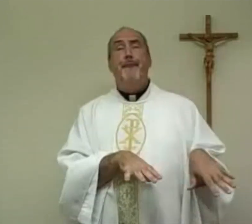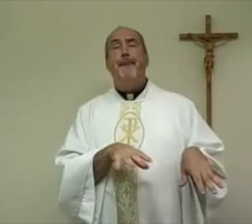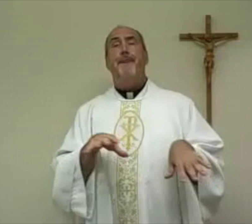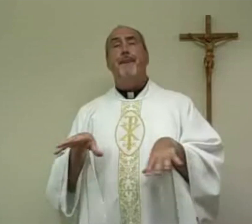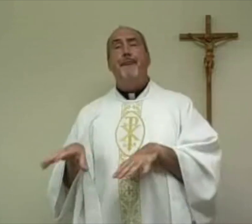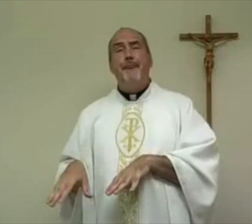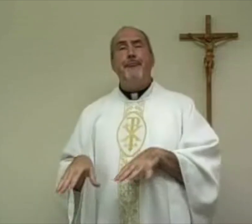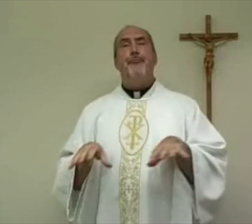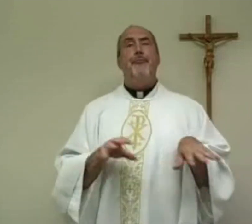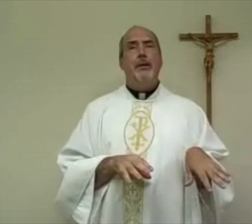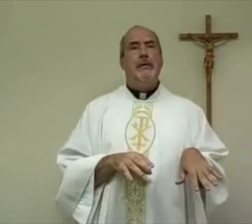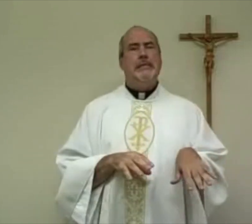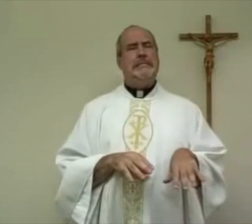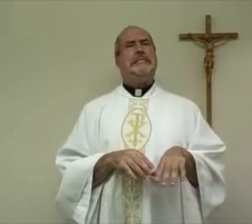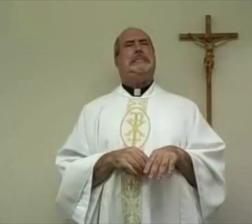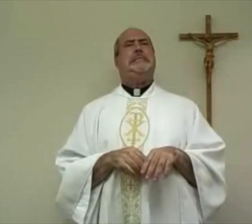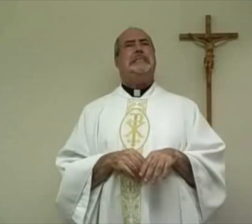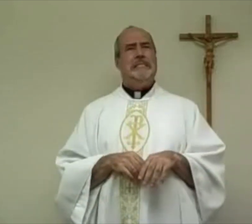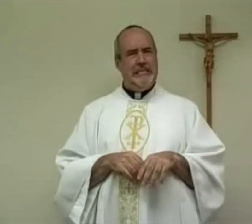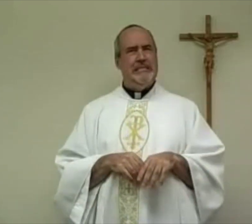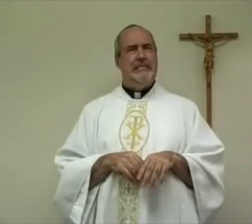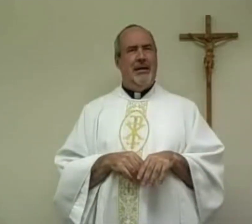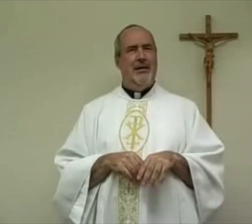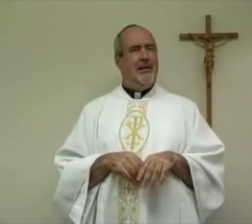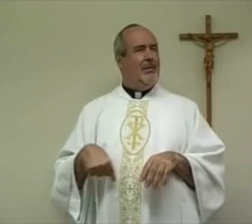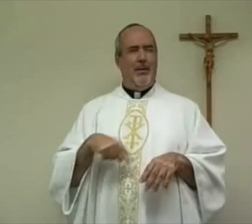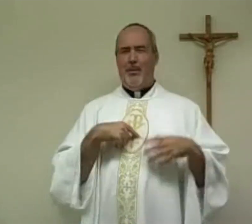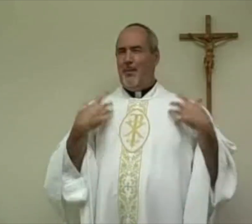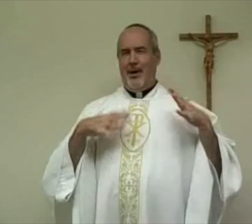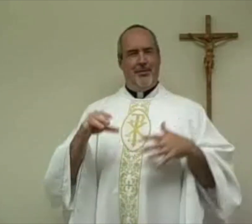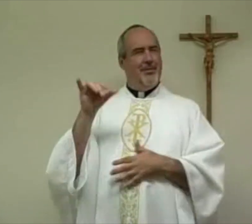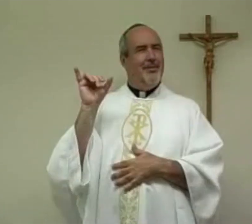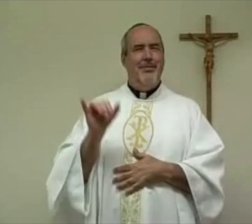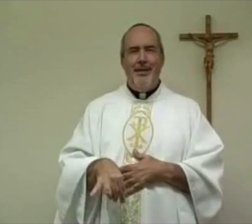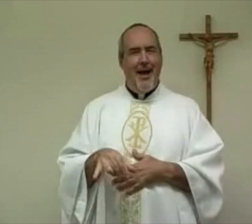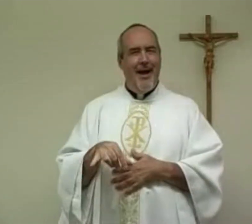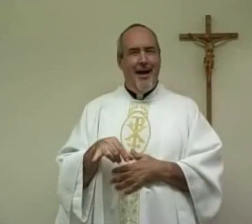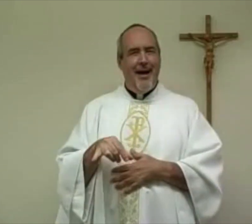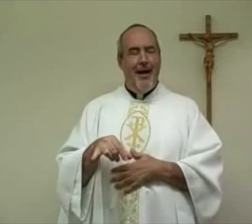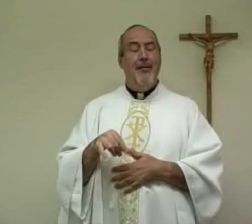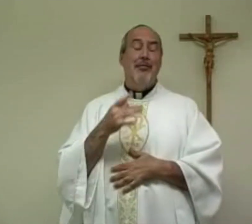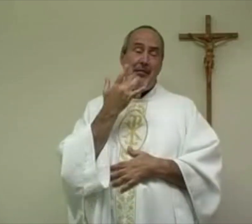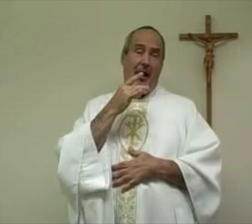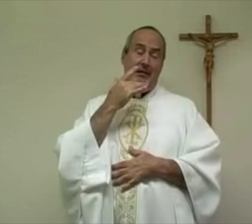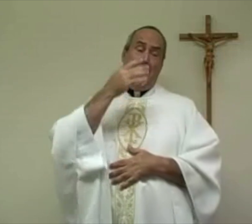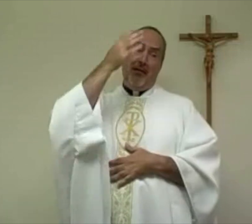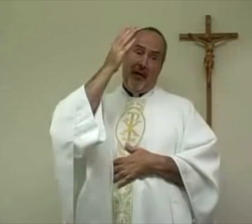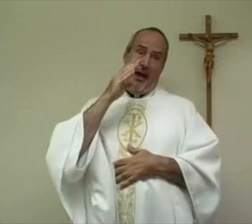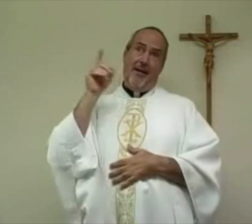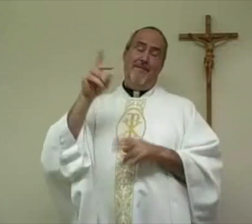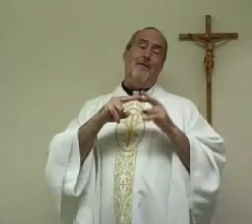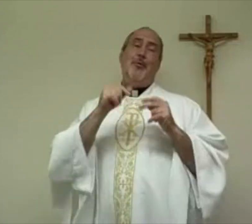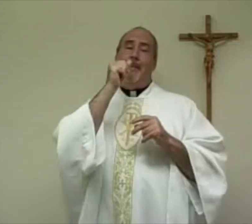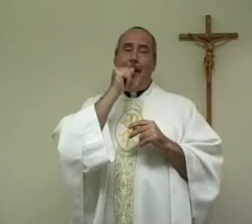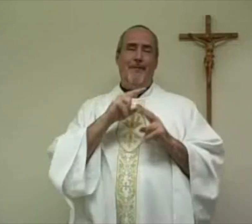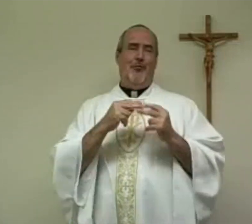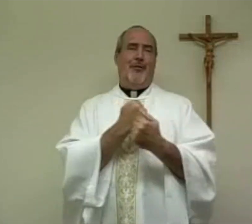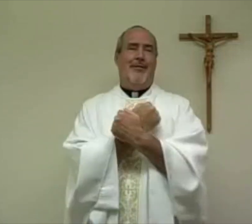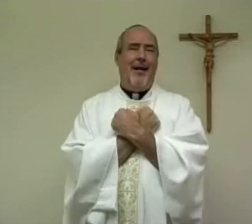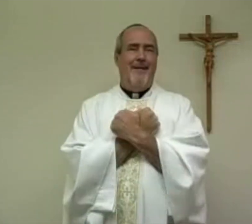opportunities that we either overlook or just nonchalantly let pass by. And we really don't want that. We're lucky